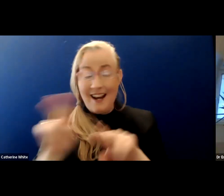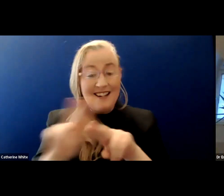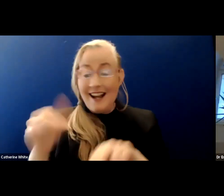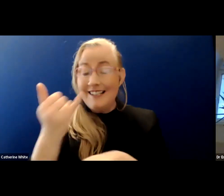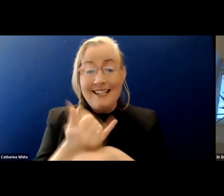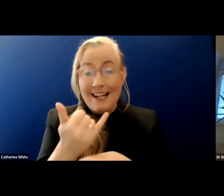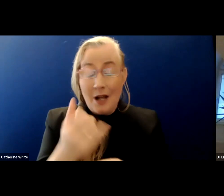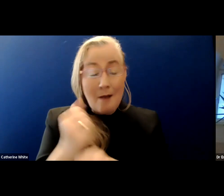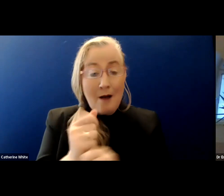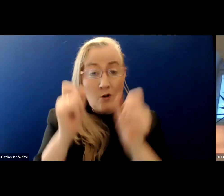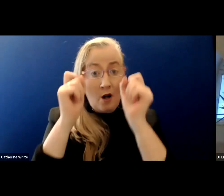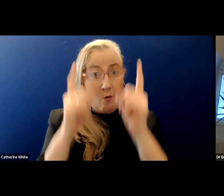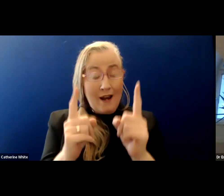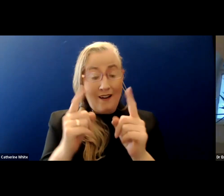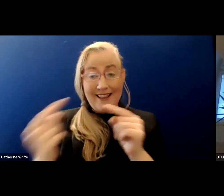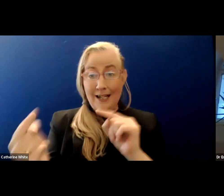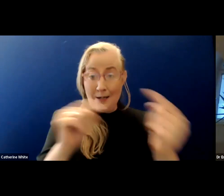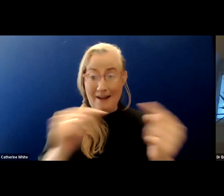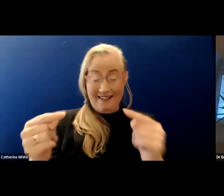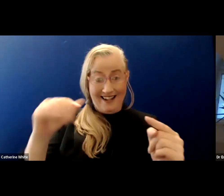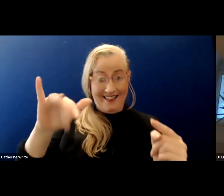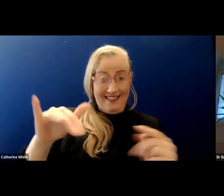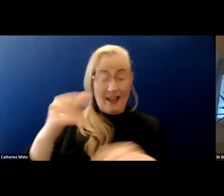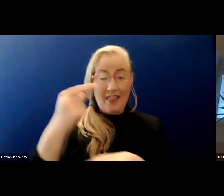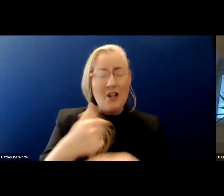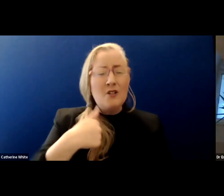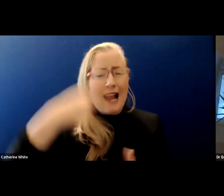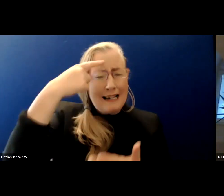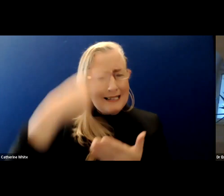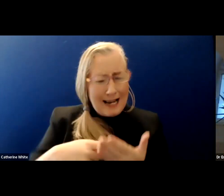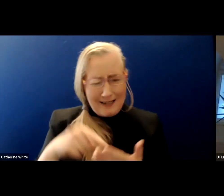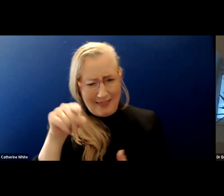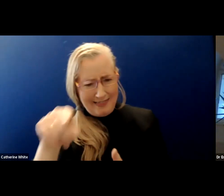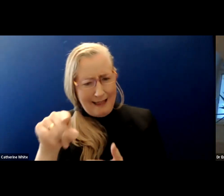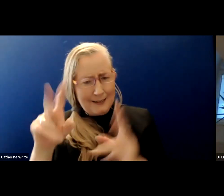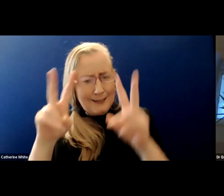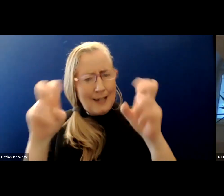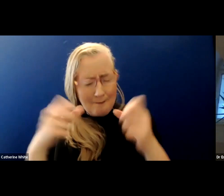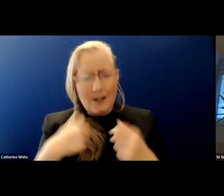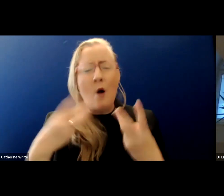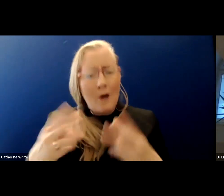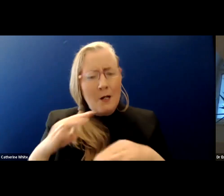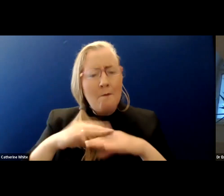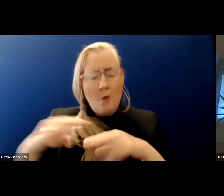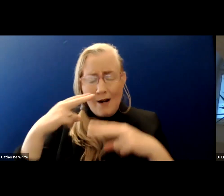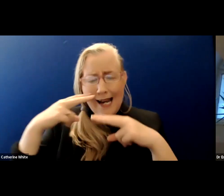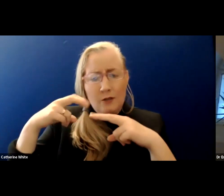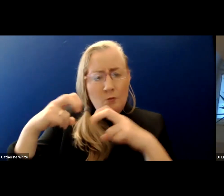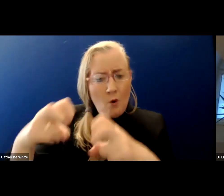debate actually existed. So I decided to pursue this topic in order to further explore this